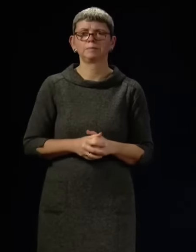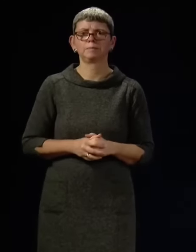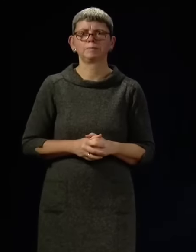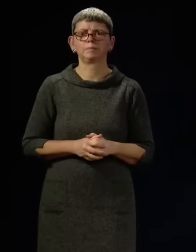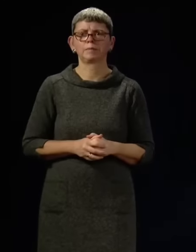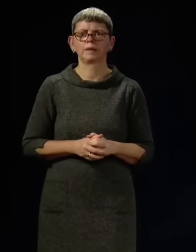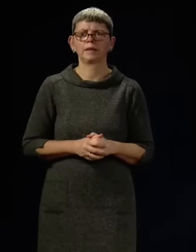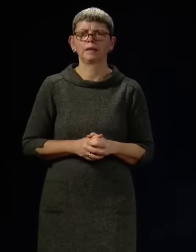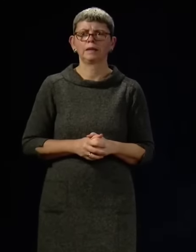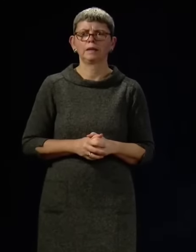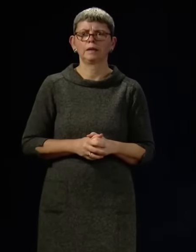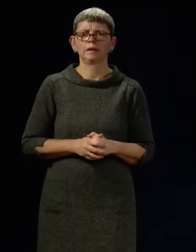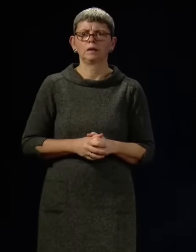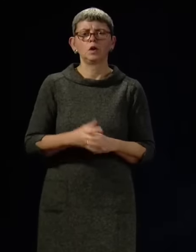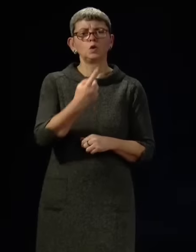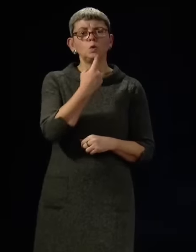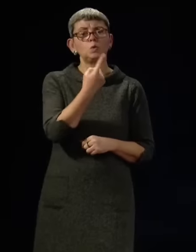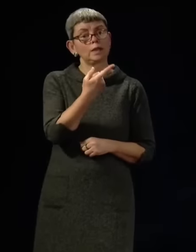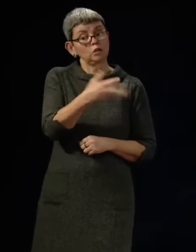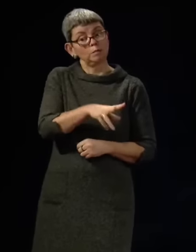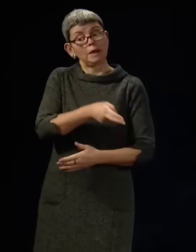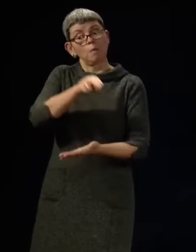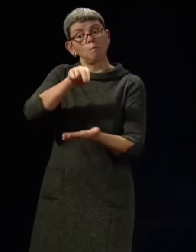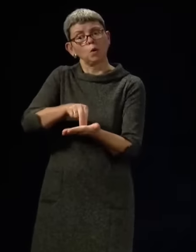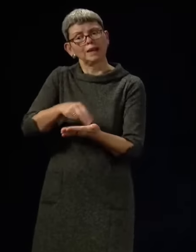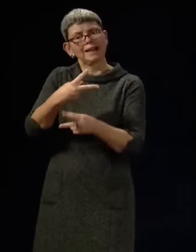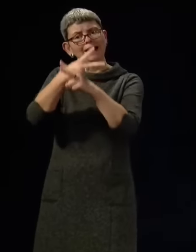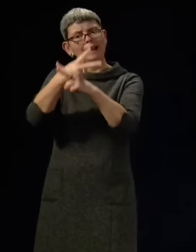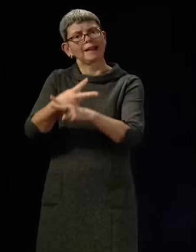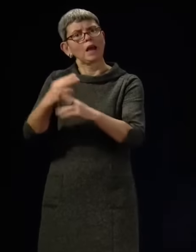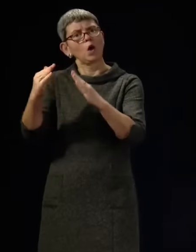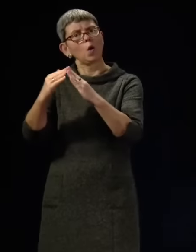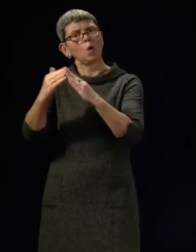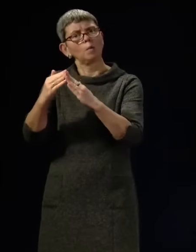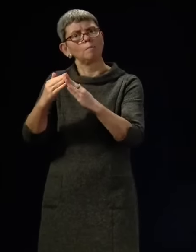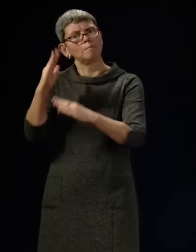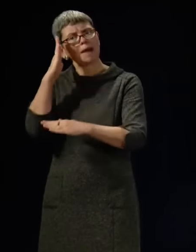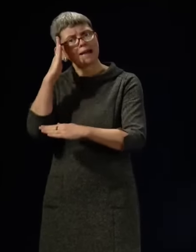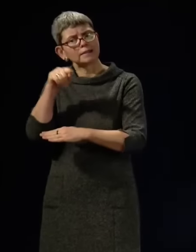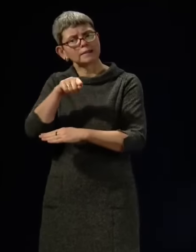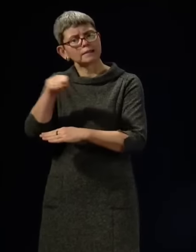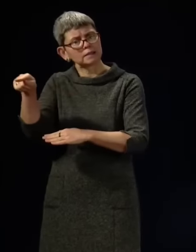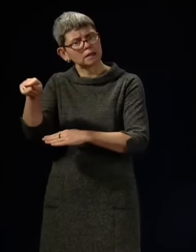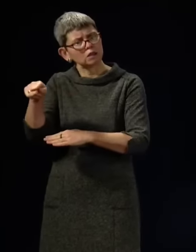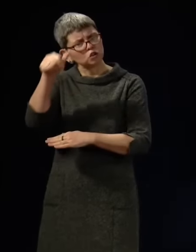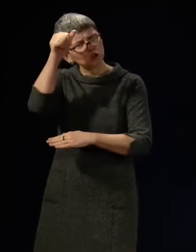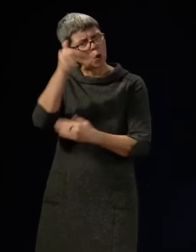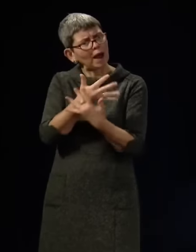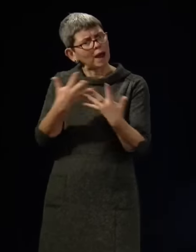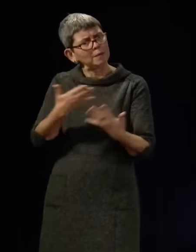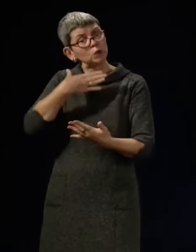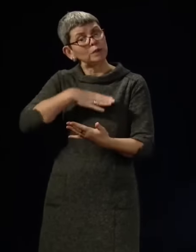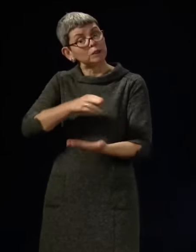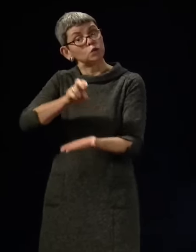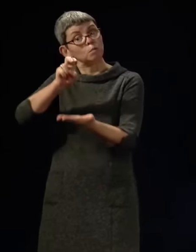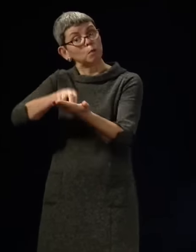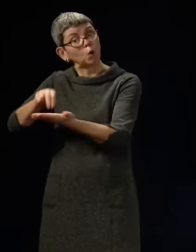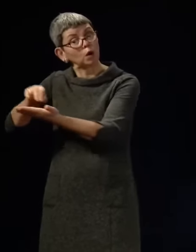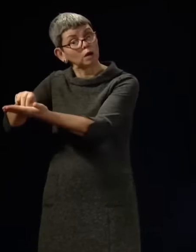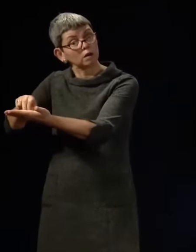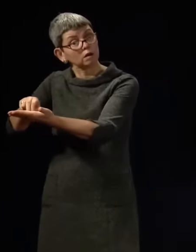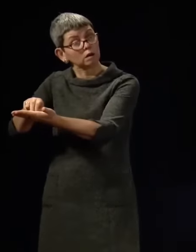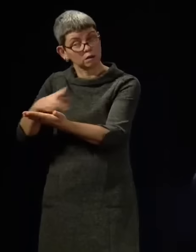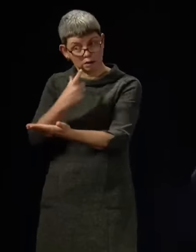said about, you know, booking out care home beds and stuff. Do you have a number in mind of how many you think you're going to need to book out? And do you think that there's capacity there in care homes to do that?